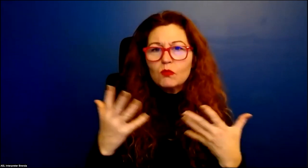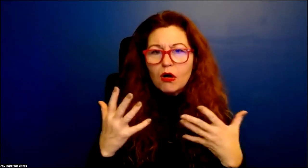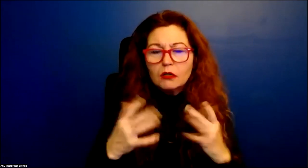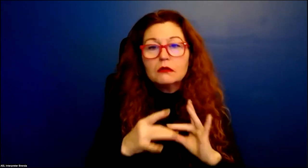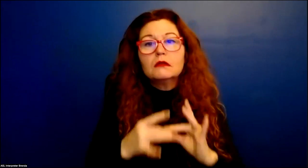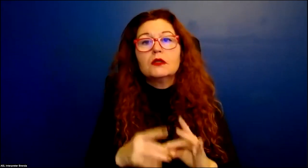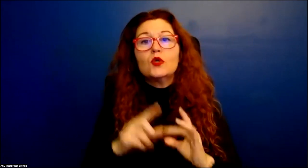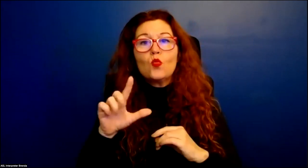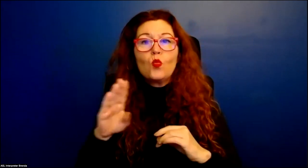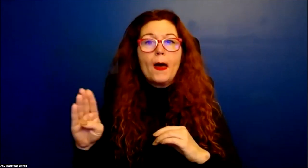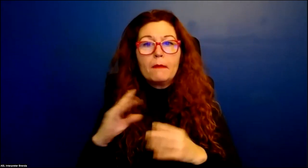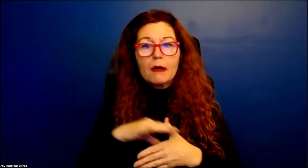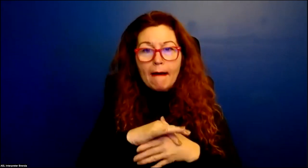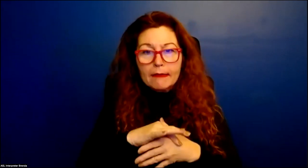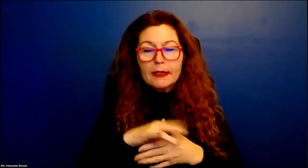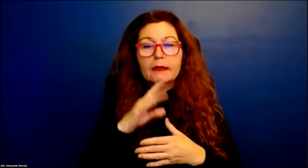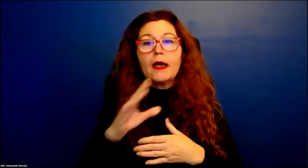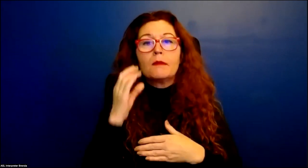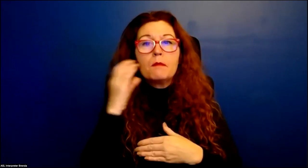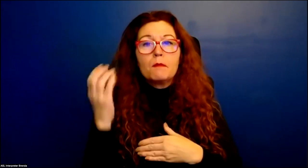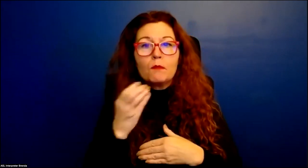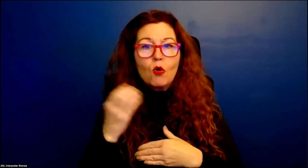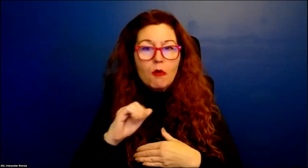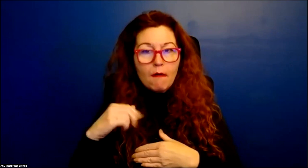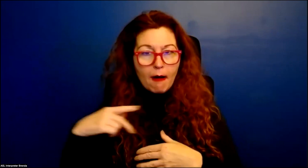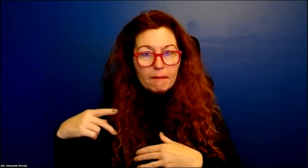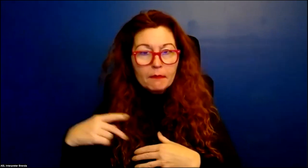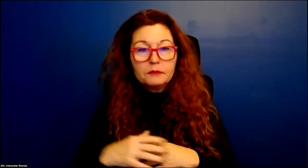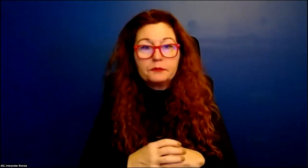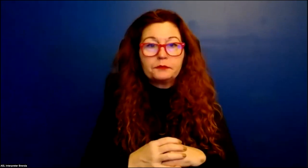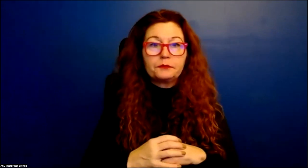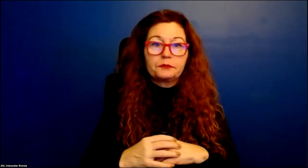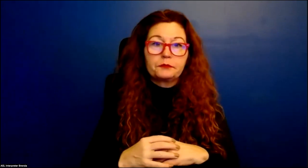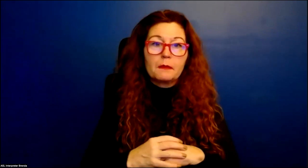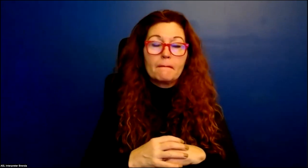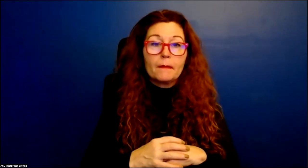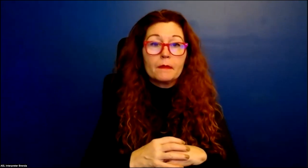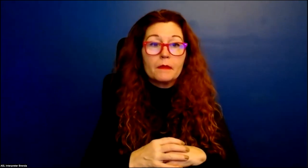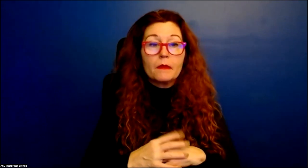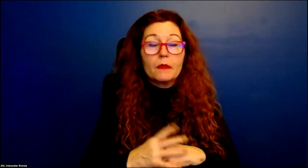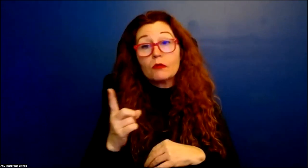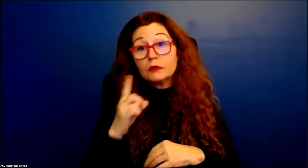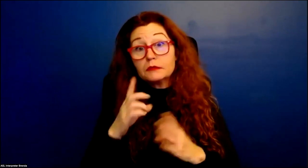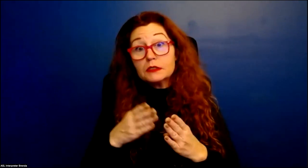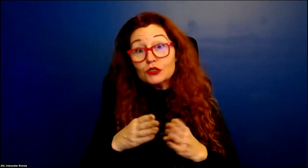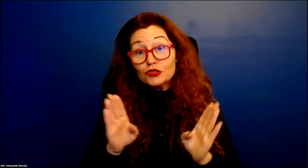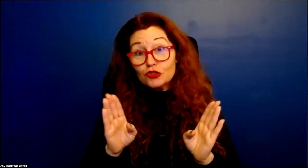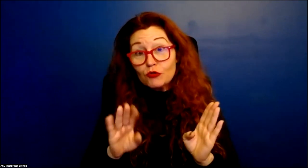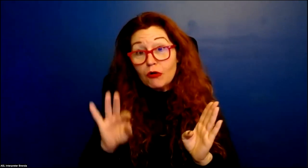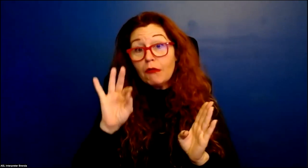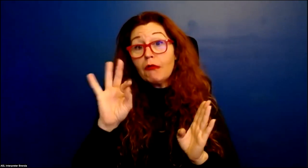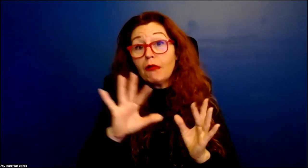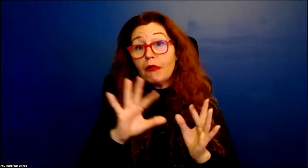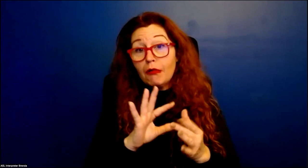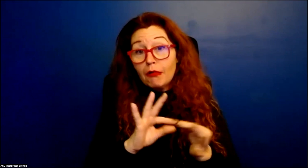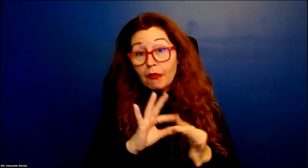applications? I'm going to speak to that generally, and I saw Alex unmute, so hopefully he'll give a more